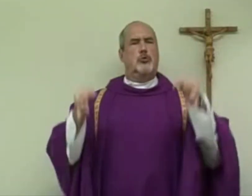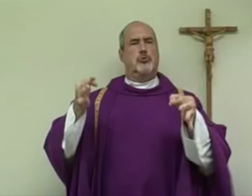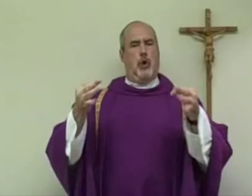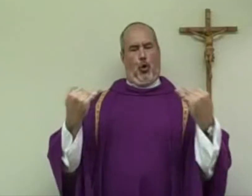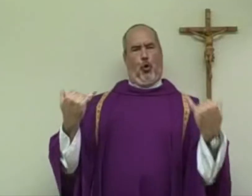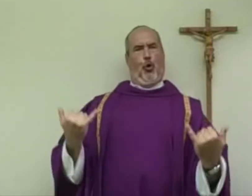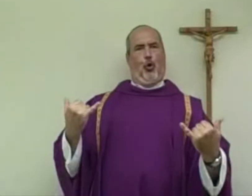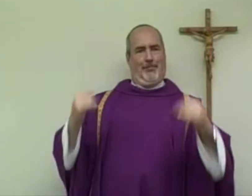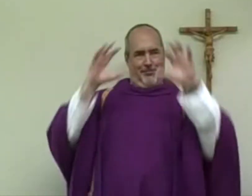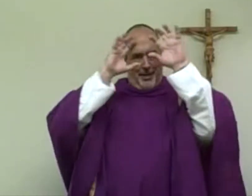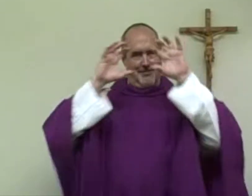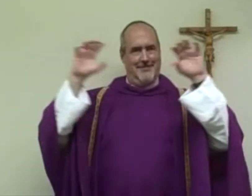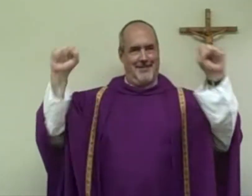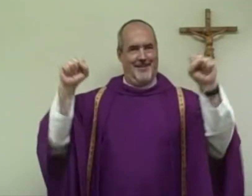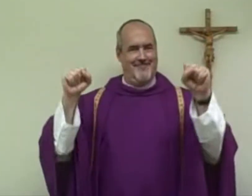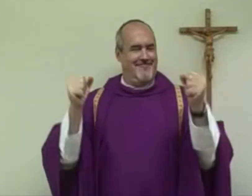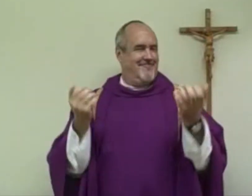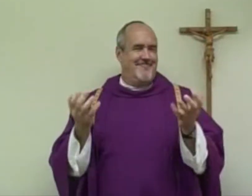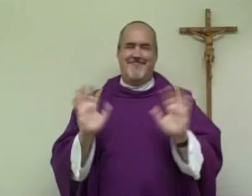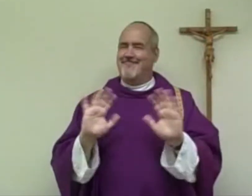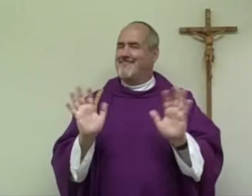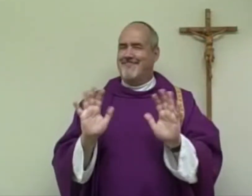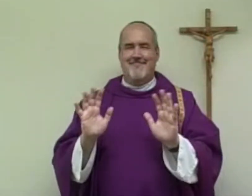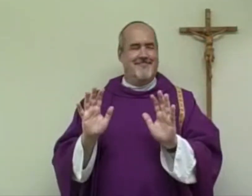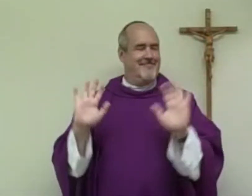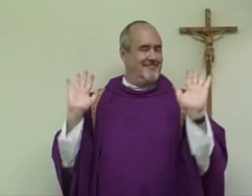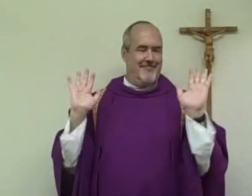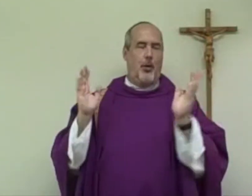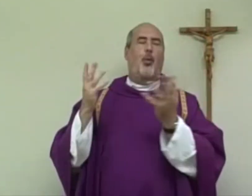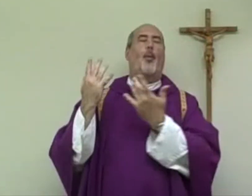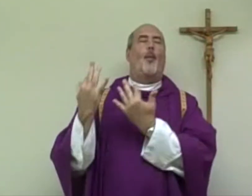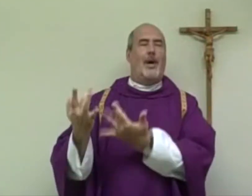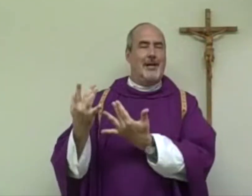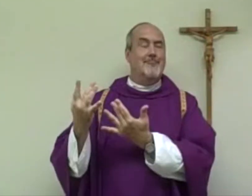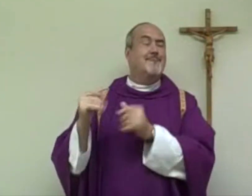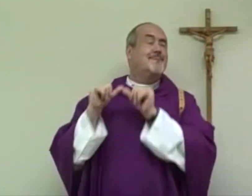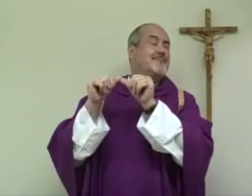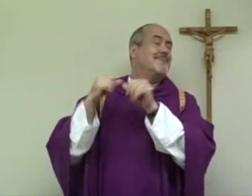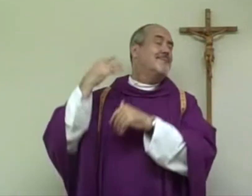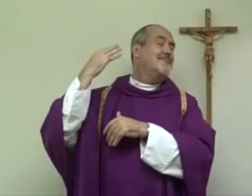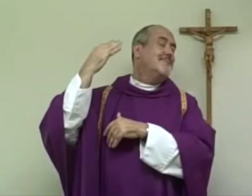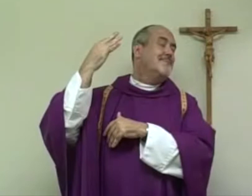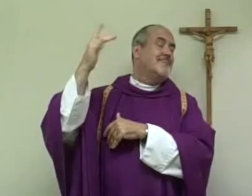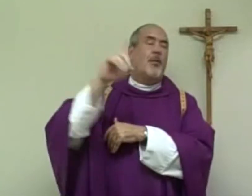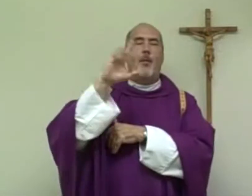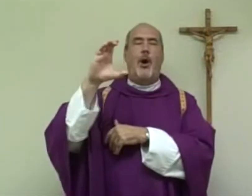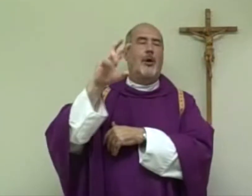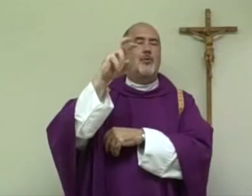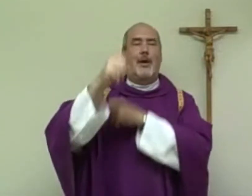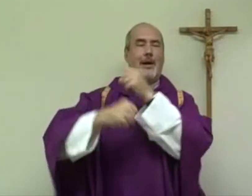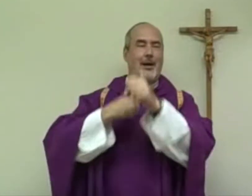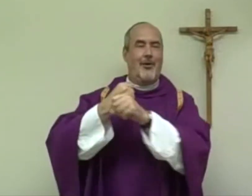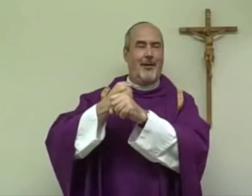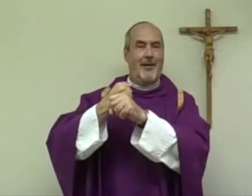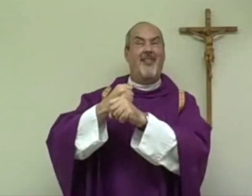to never really look at and judge a current president, that we should wait and